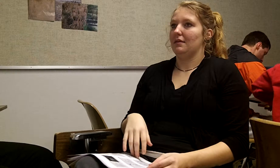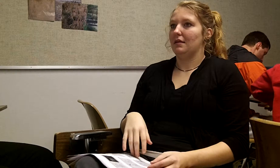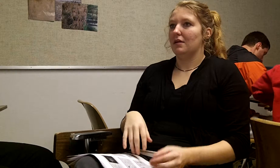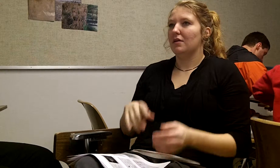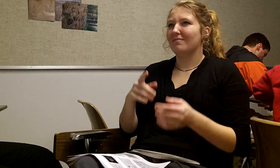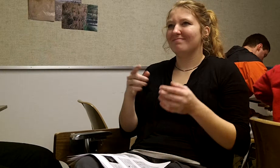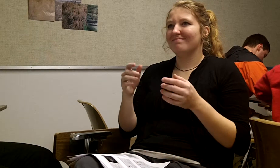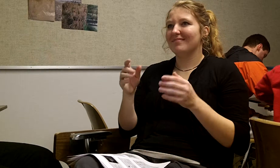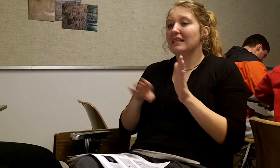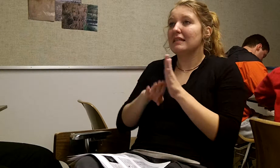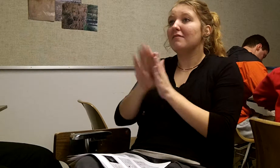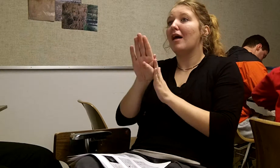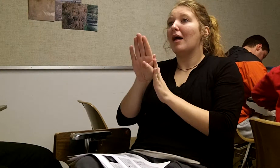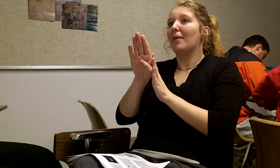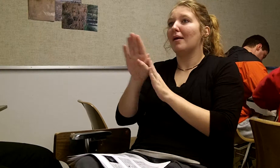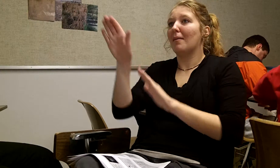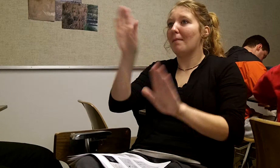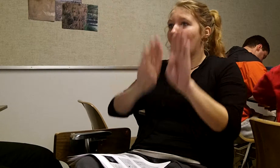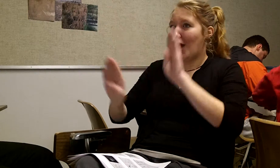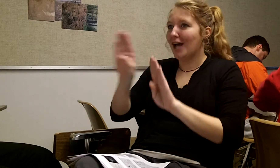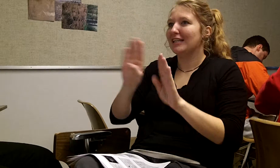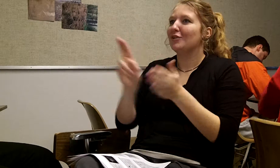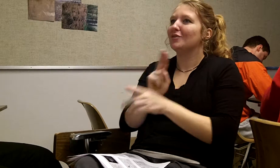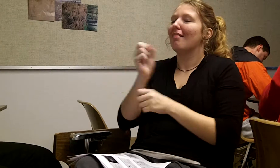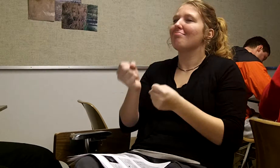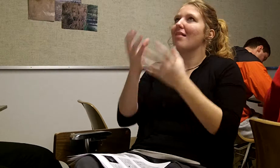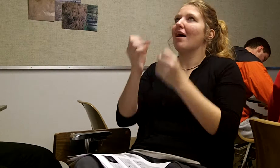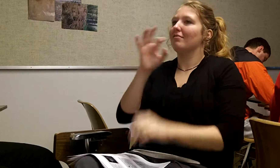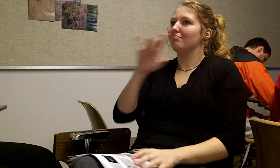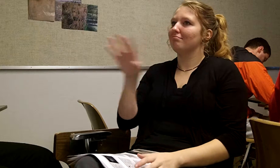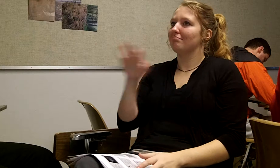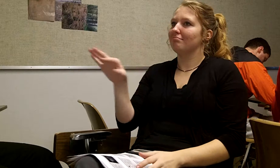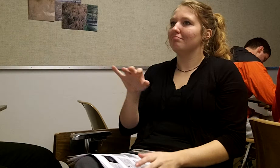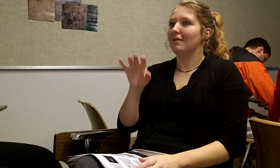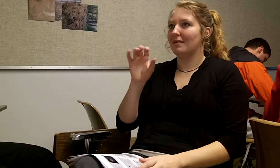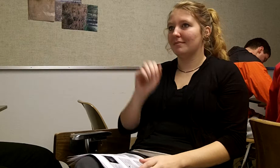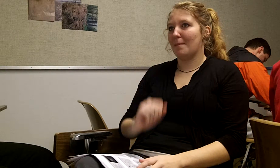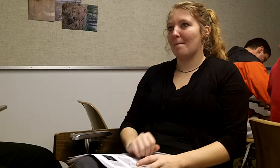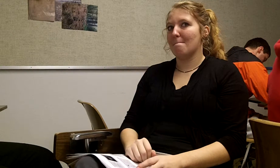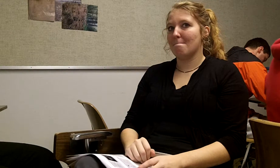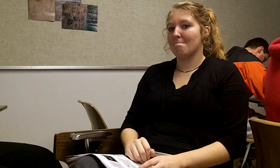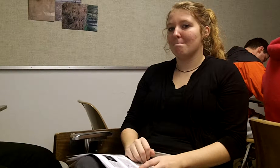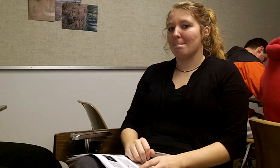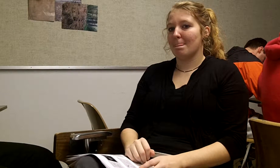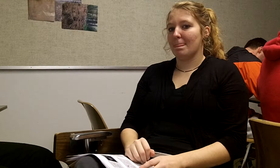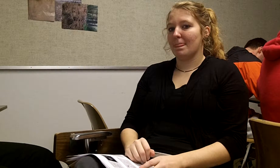full of acronyms. So I'm going to try to explain them for you guys. Be forewarned, there's a lot of